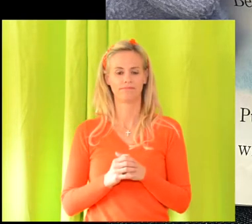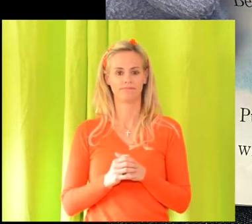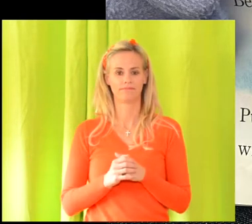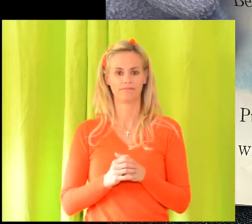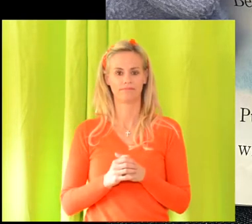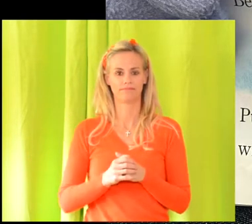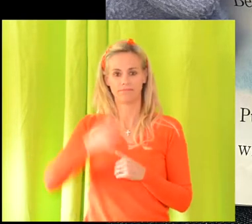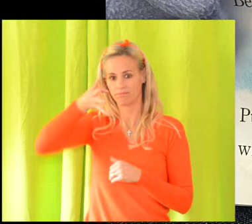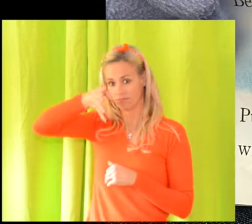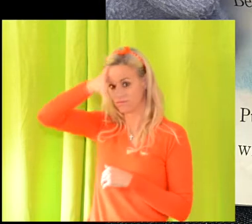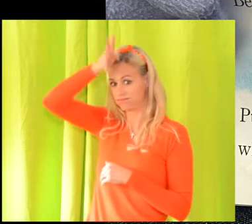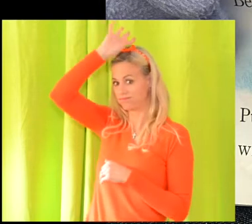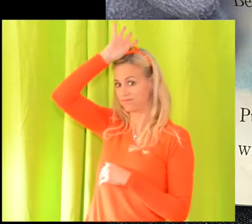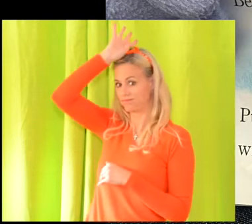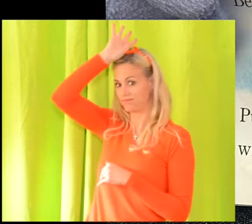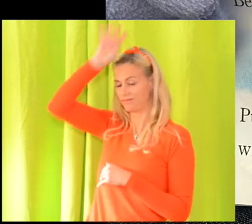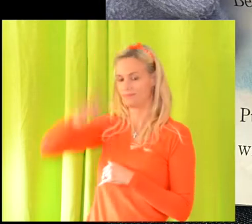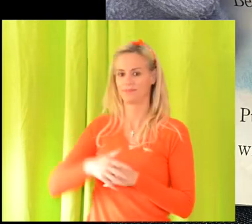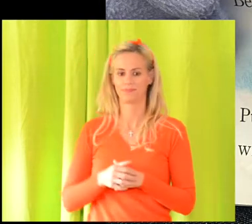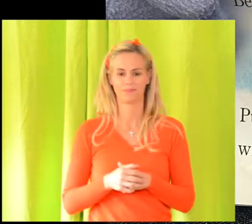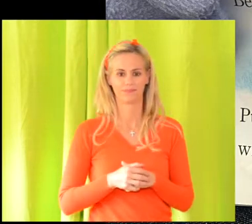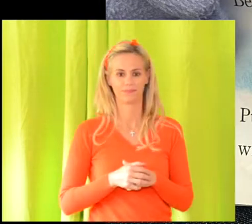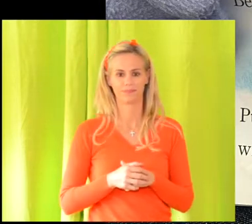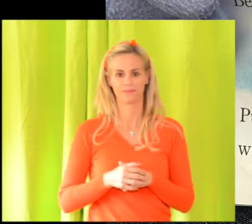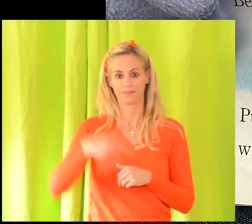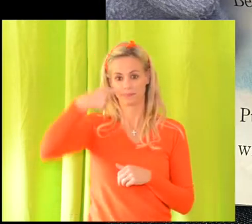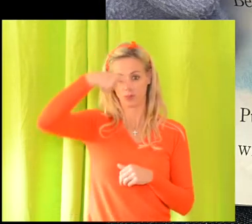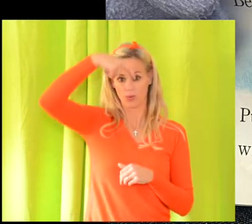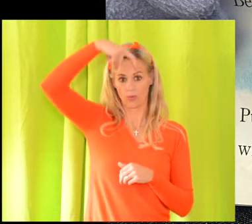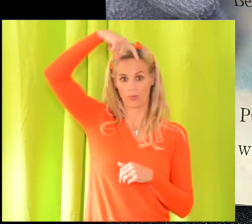Spiked hair mohawk, striped like skunk.